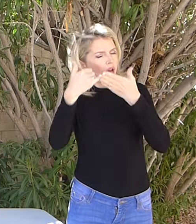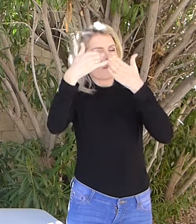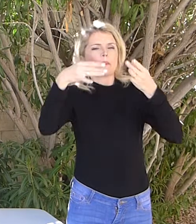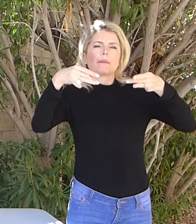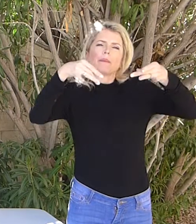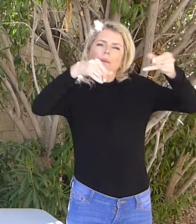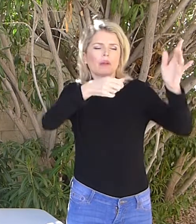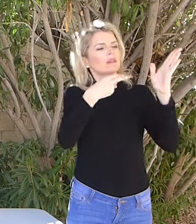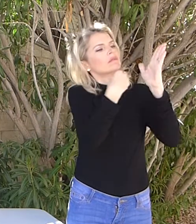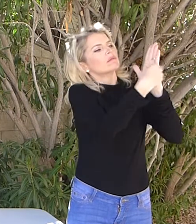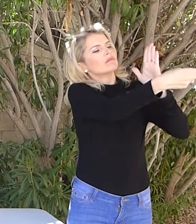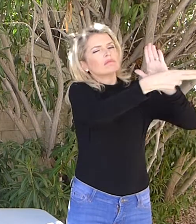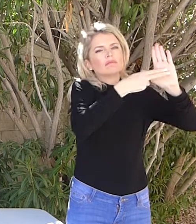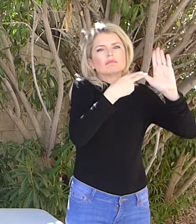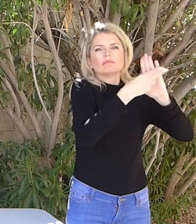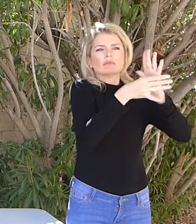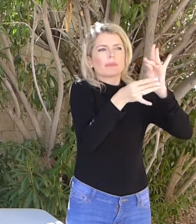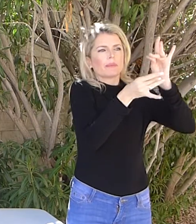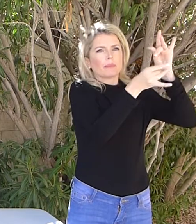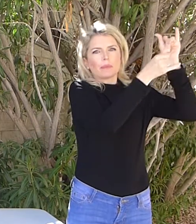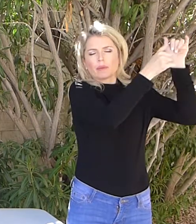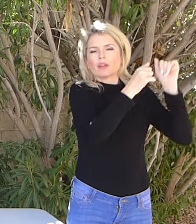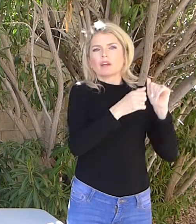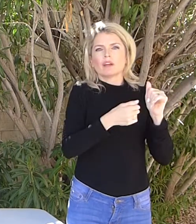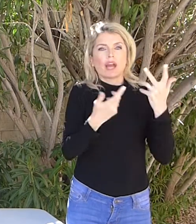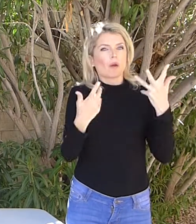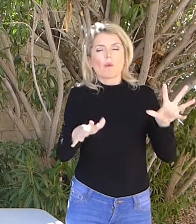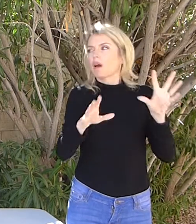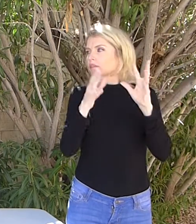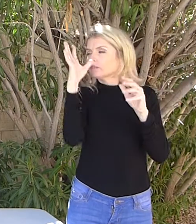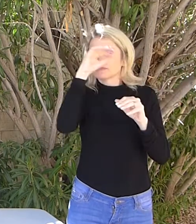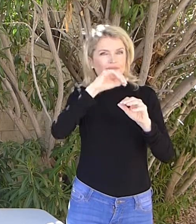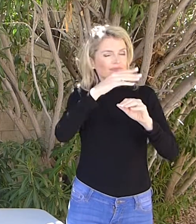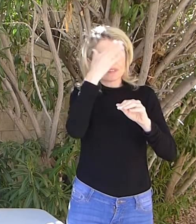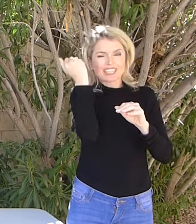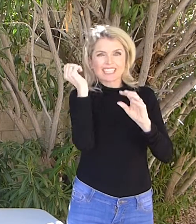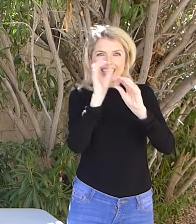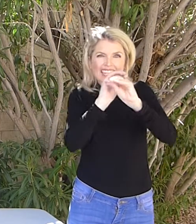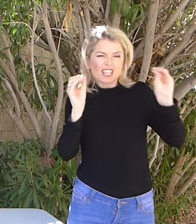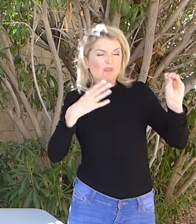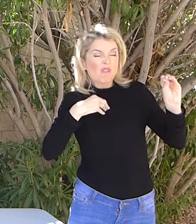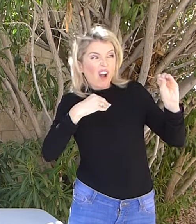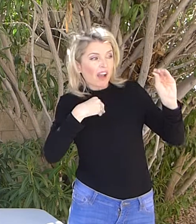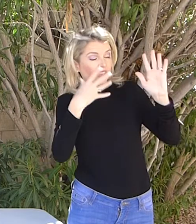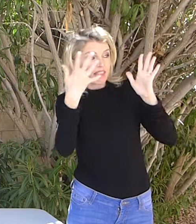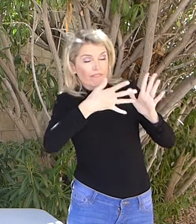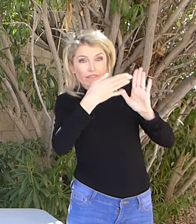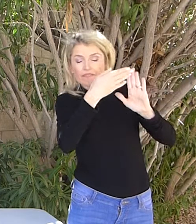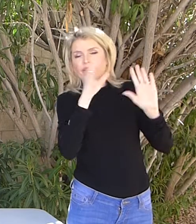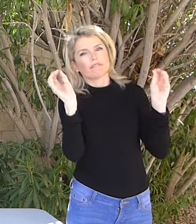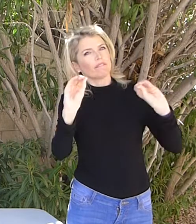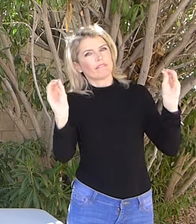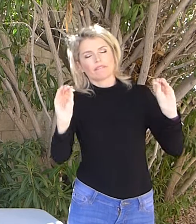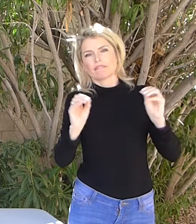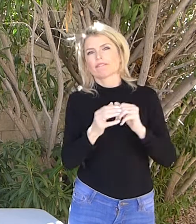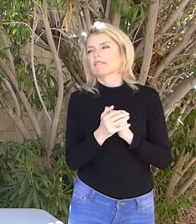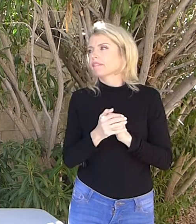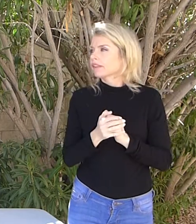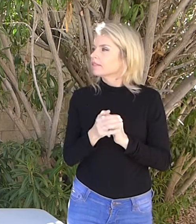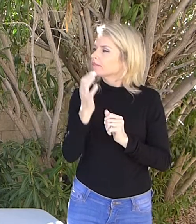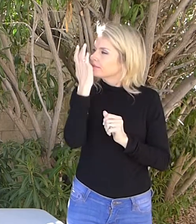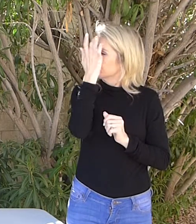help. Go back down. I don't want to leave any bit of white canvas. Want that all to be